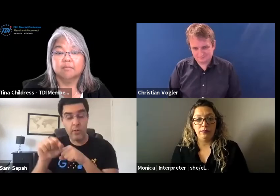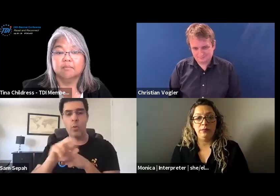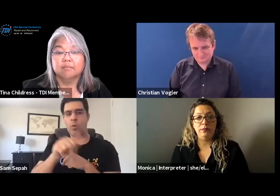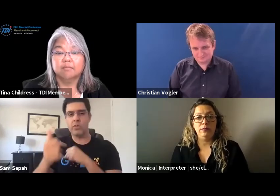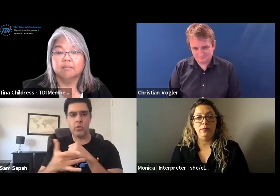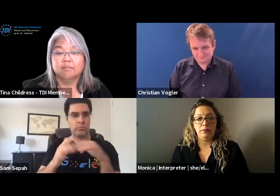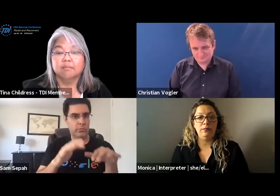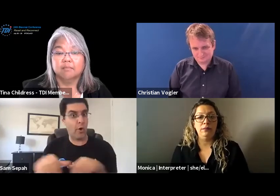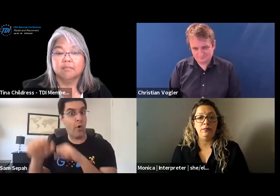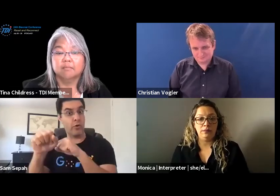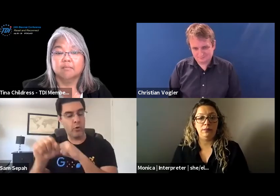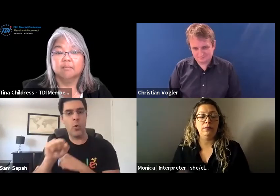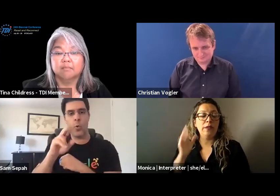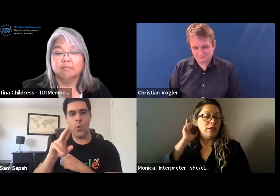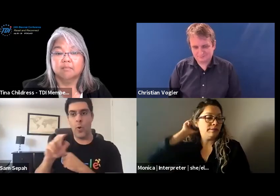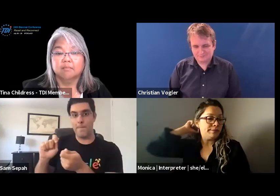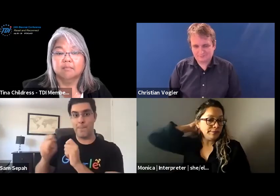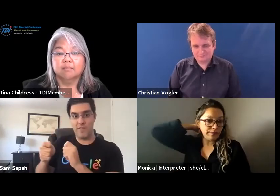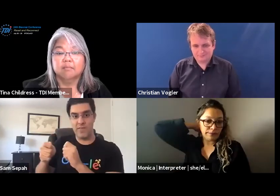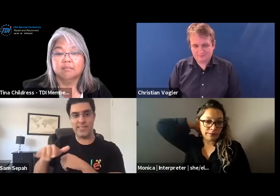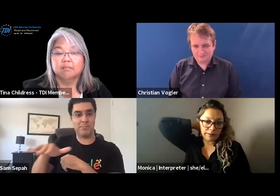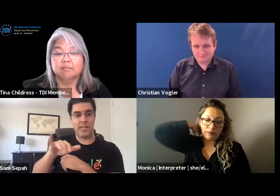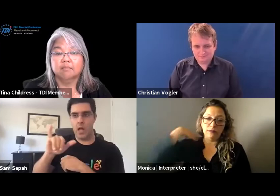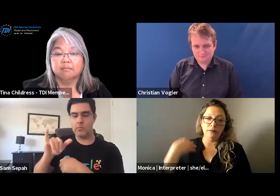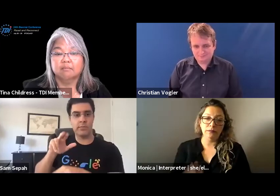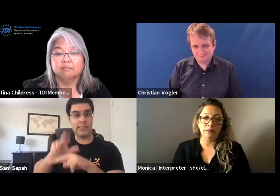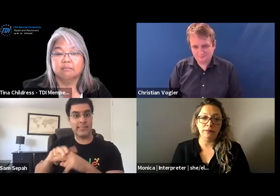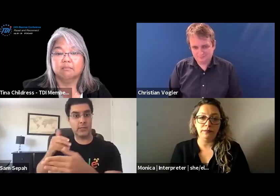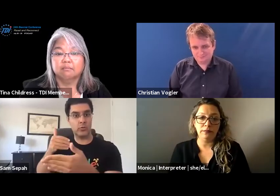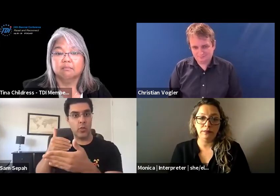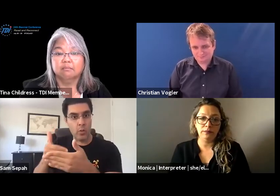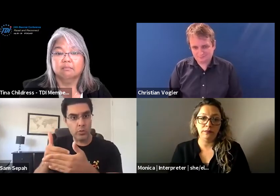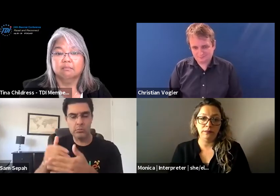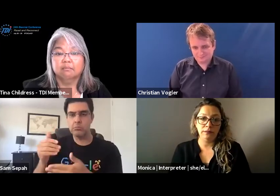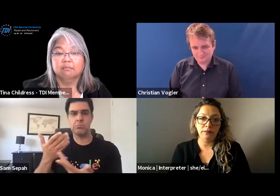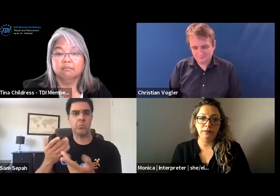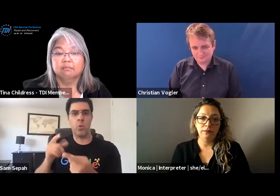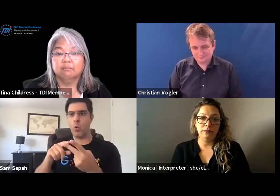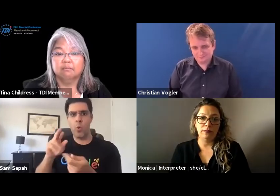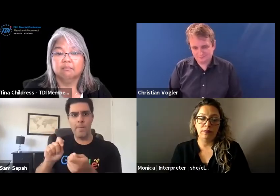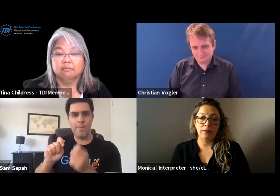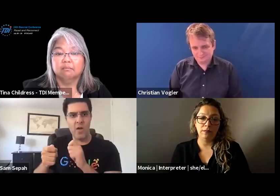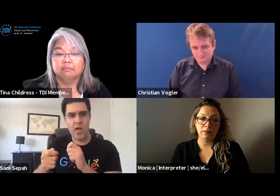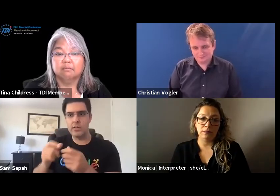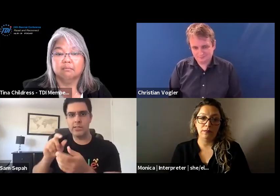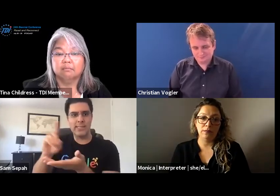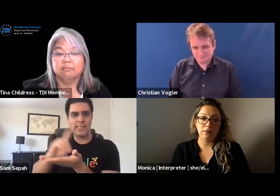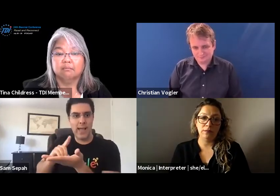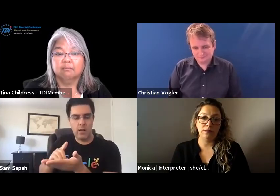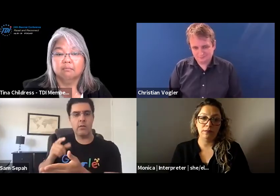elevated. So whether it be technology or an app being elevated, that space is being changed, whether you're having to sit closer